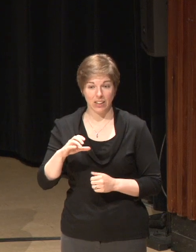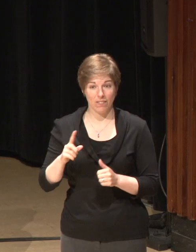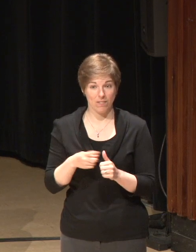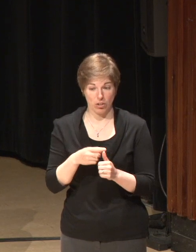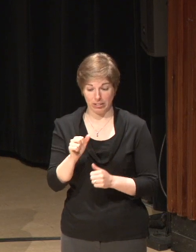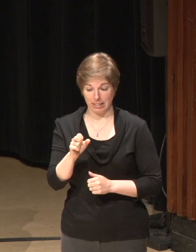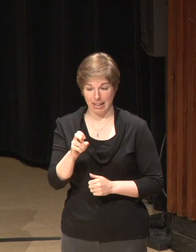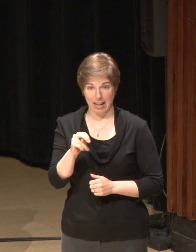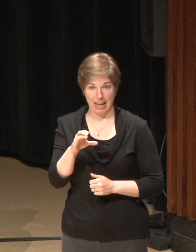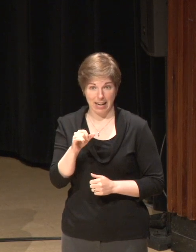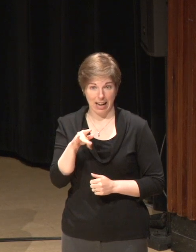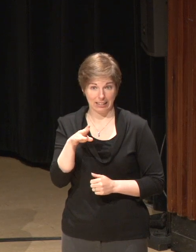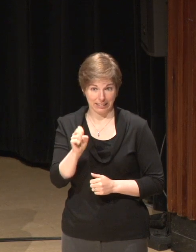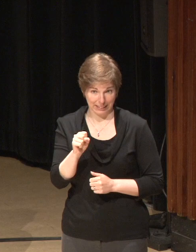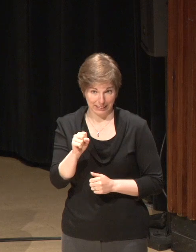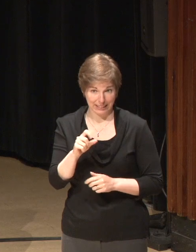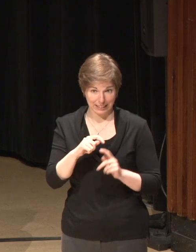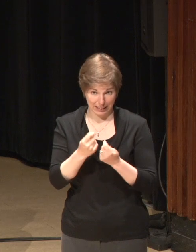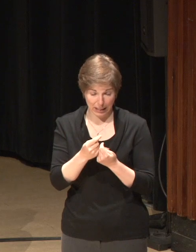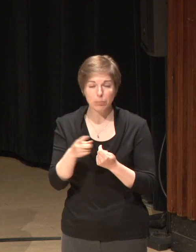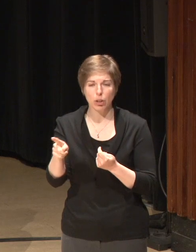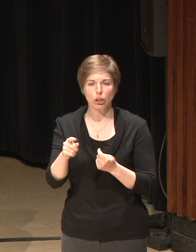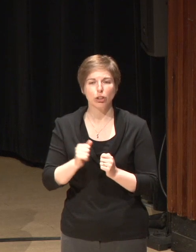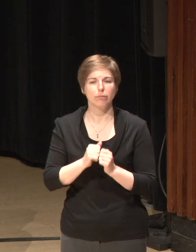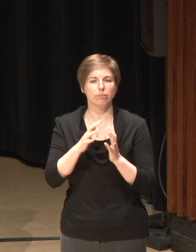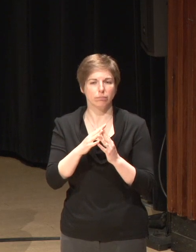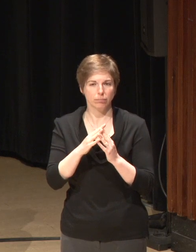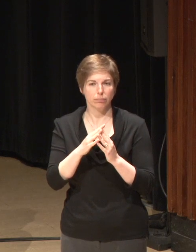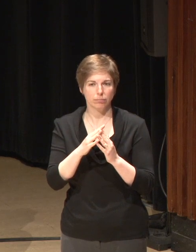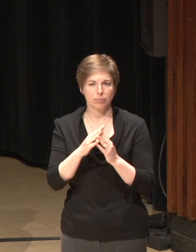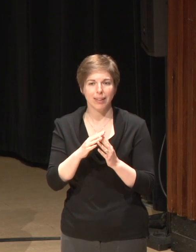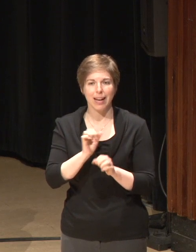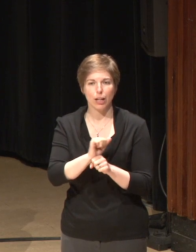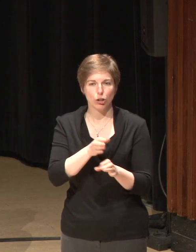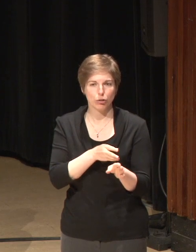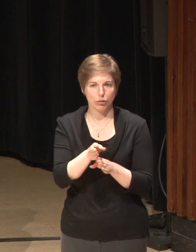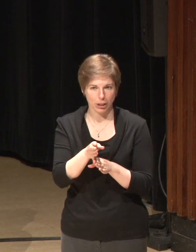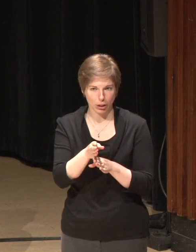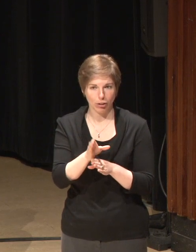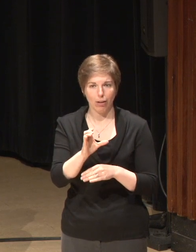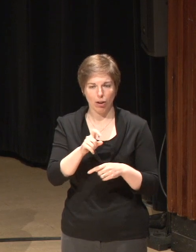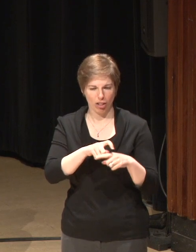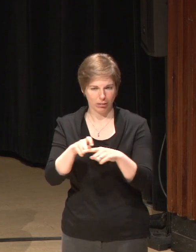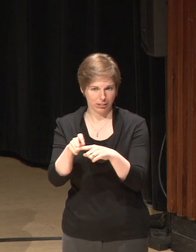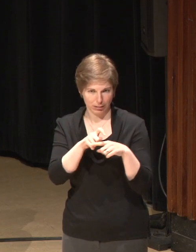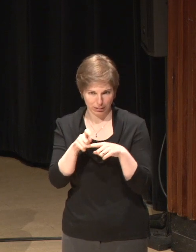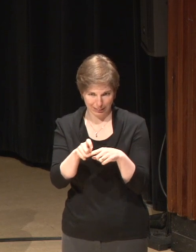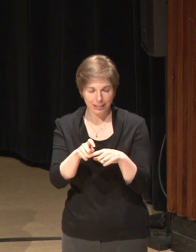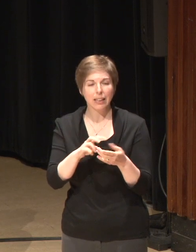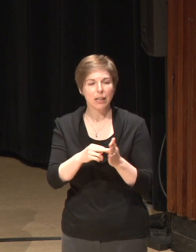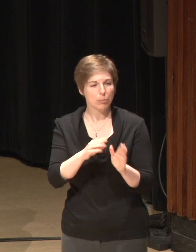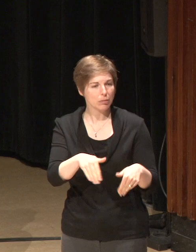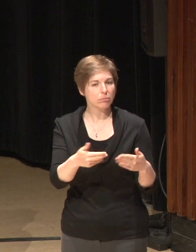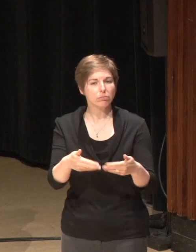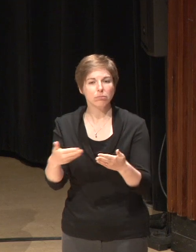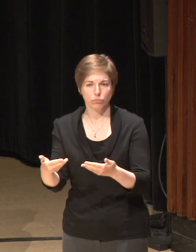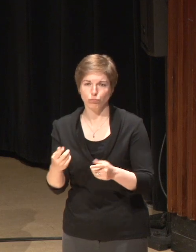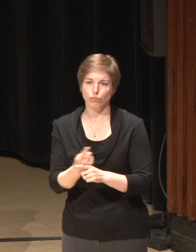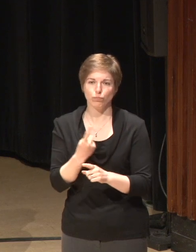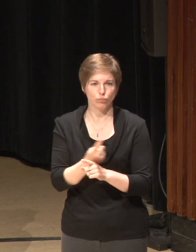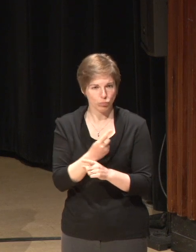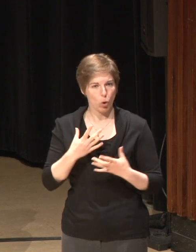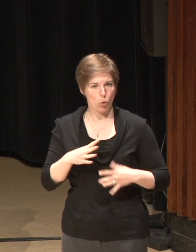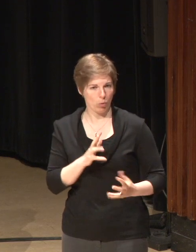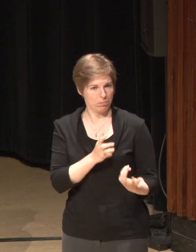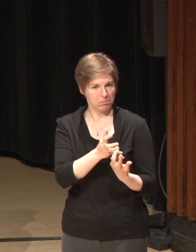is the project manager of a career closet, which provides business and trade-appropriate clothing to NSCC students in